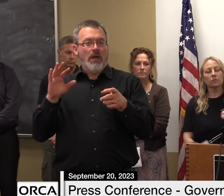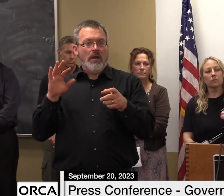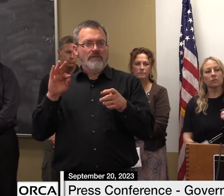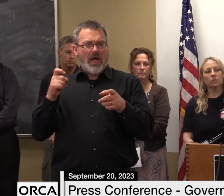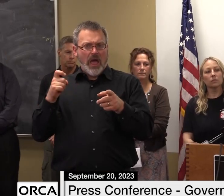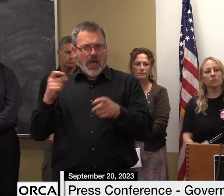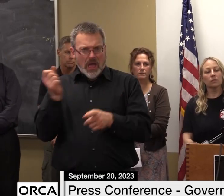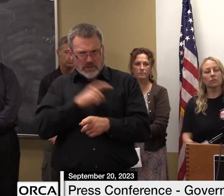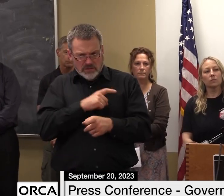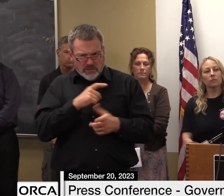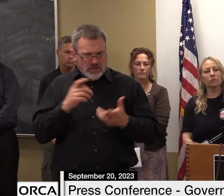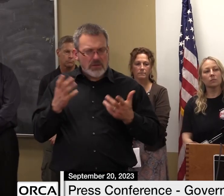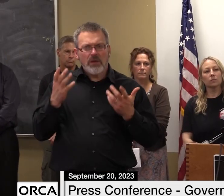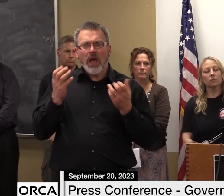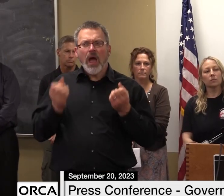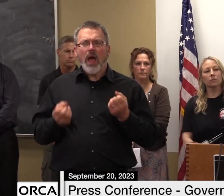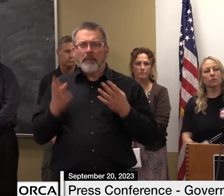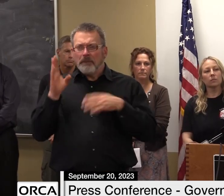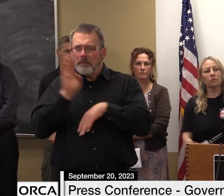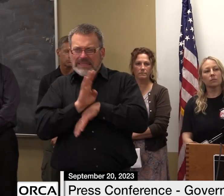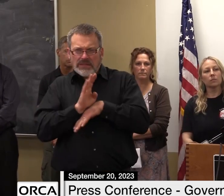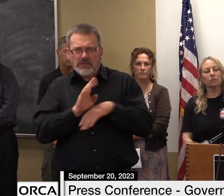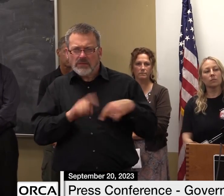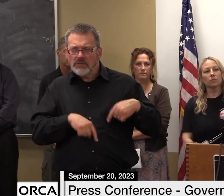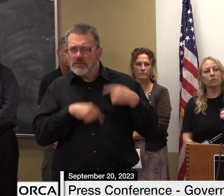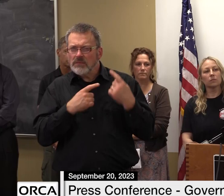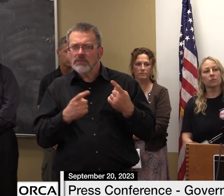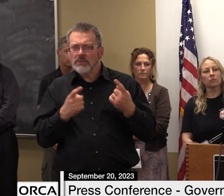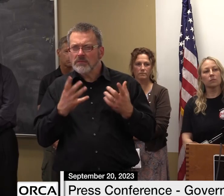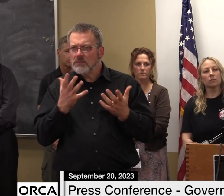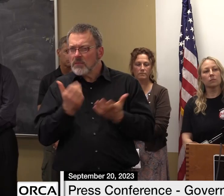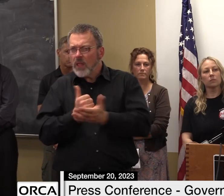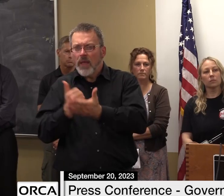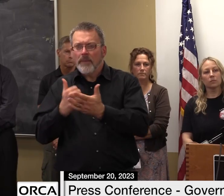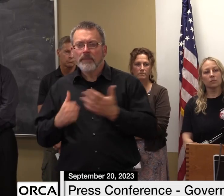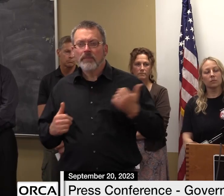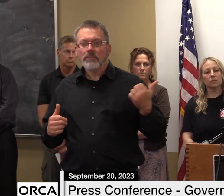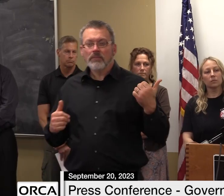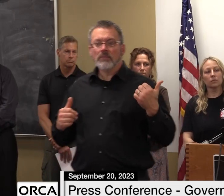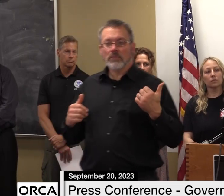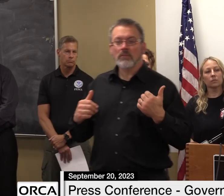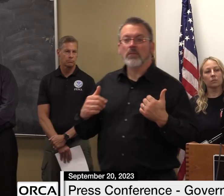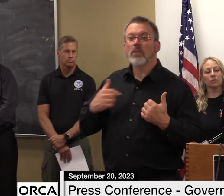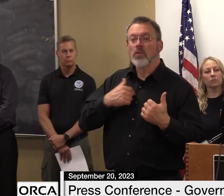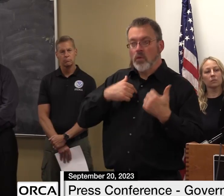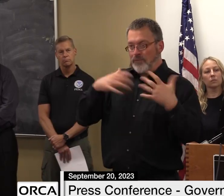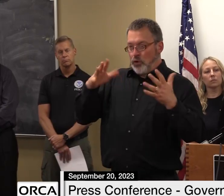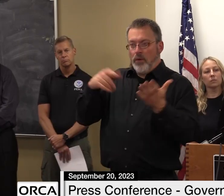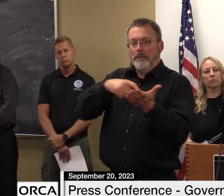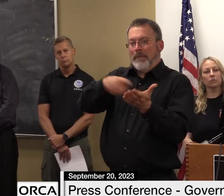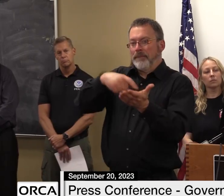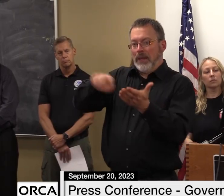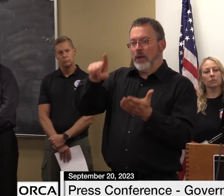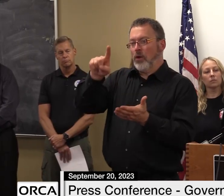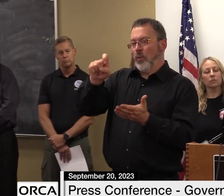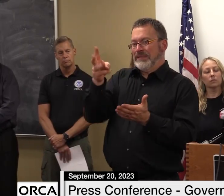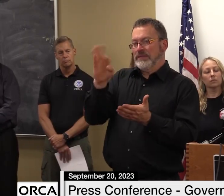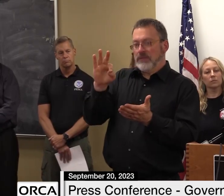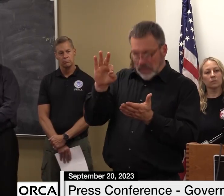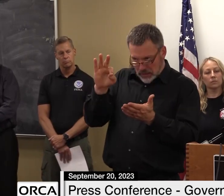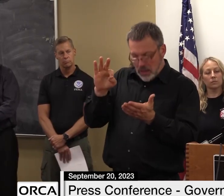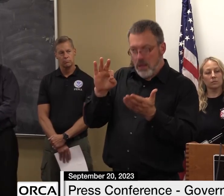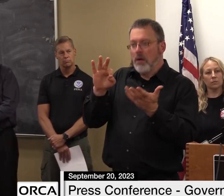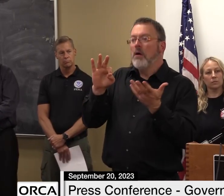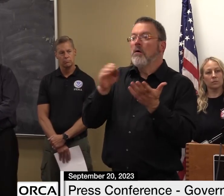280 have been approved, and about 169 have been paid out. So there is a queue of people waiting up to be paid, and